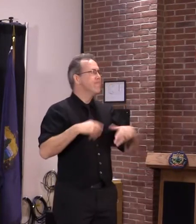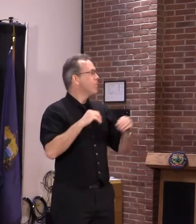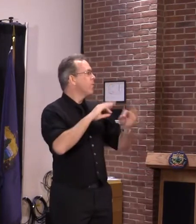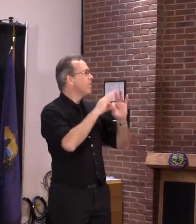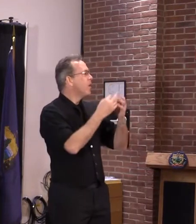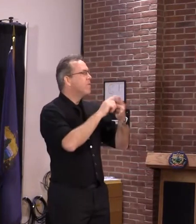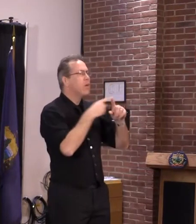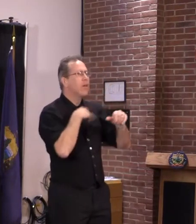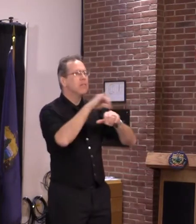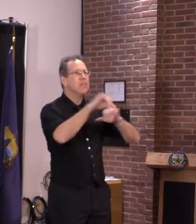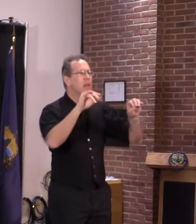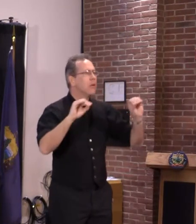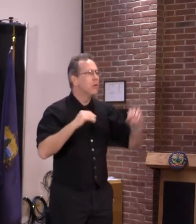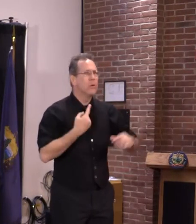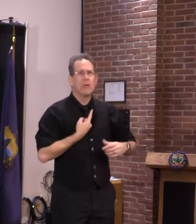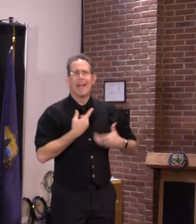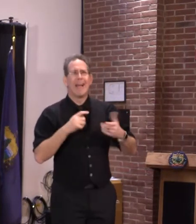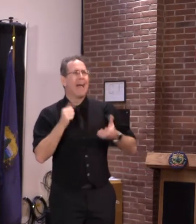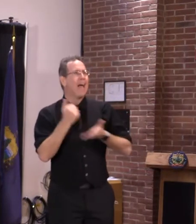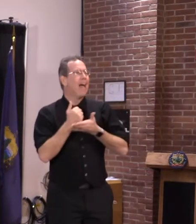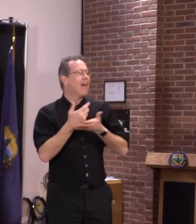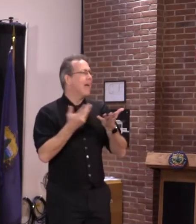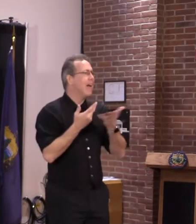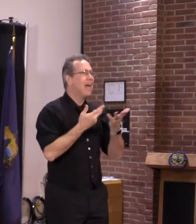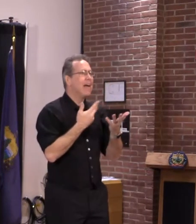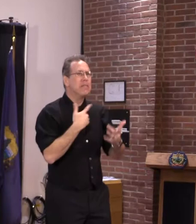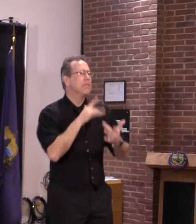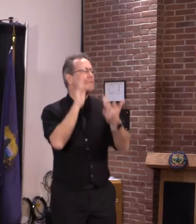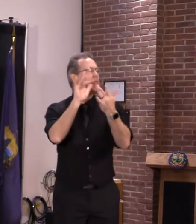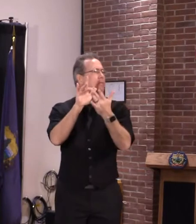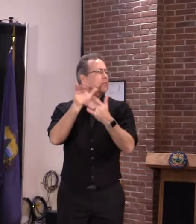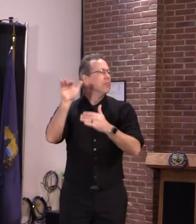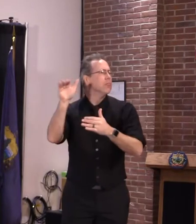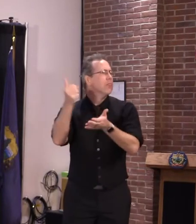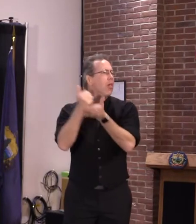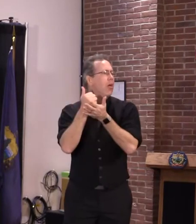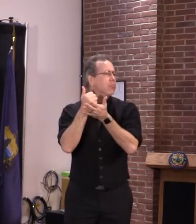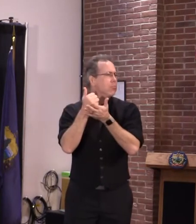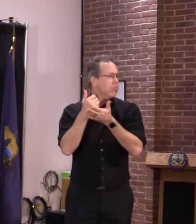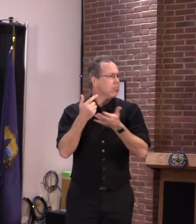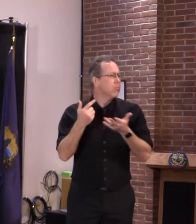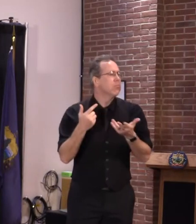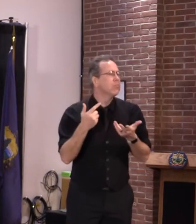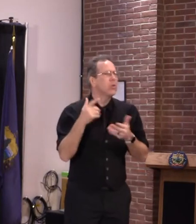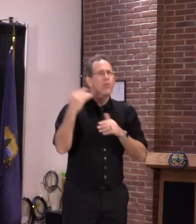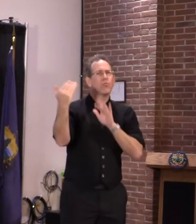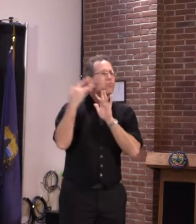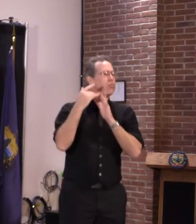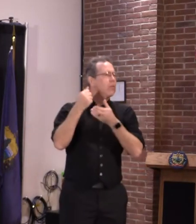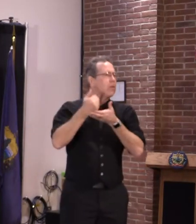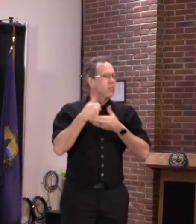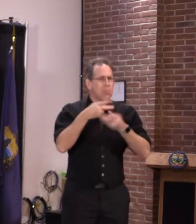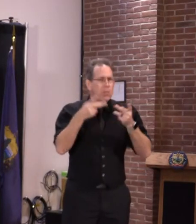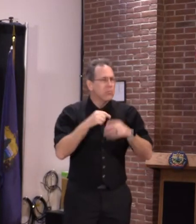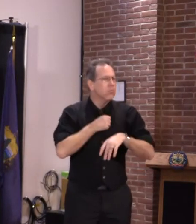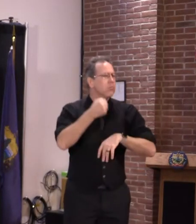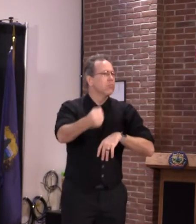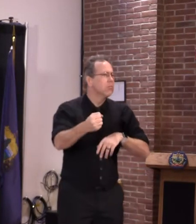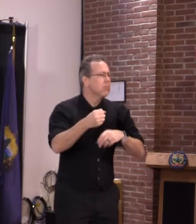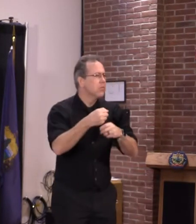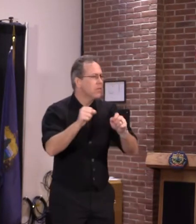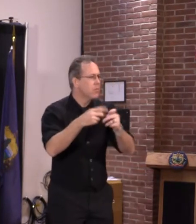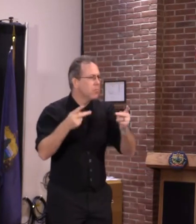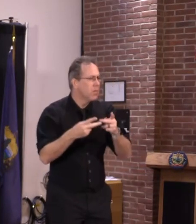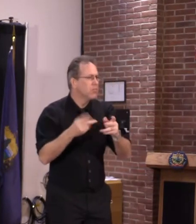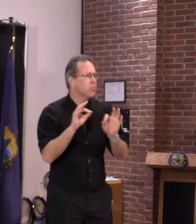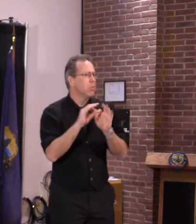food, groceries, medications, what have you, that's when all of that information can be transmitted, you